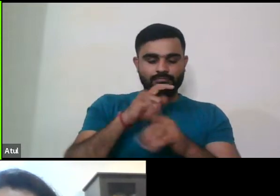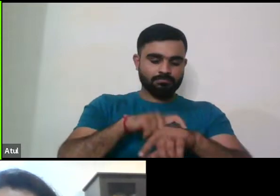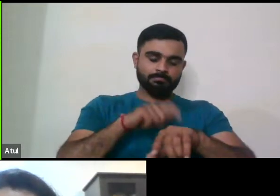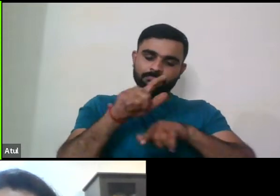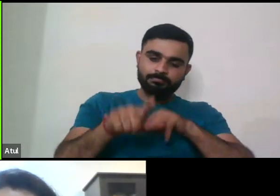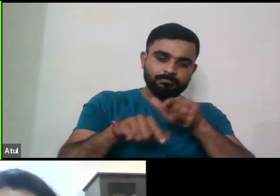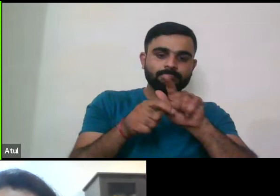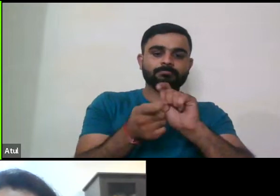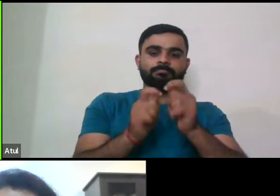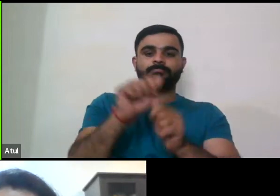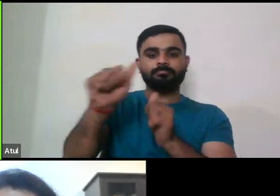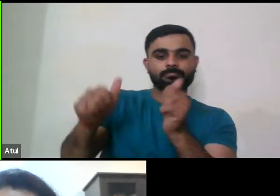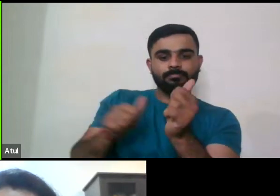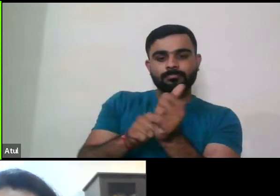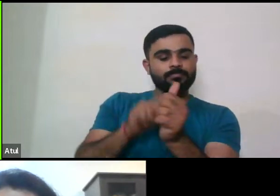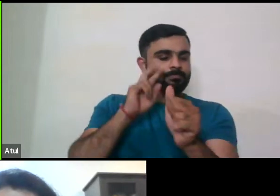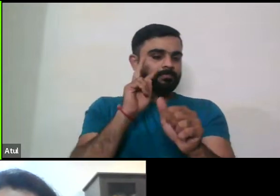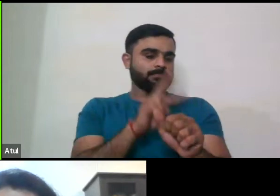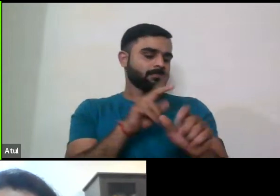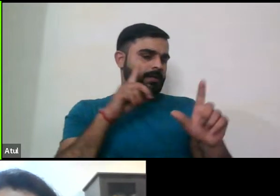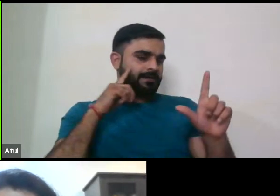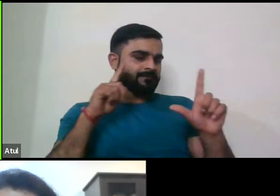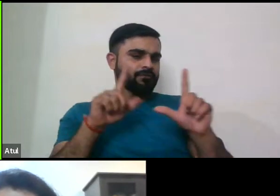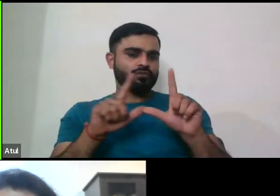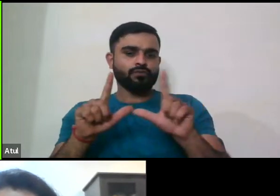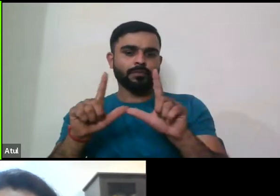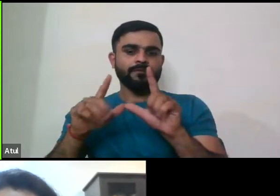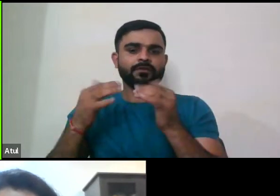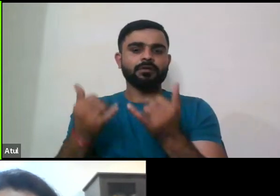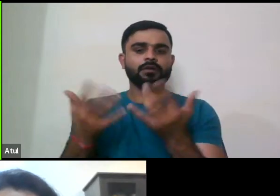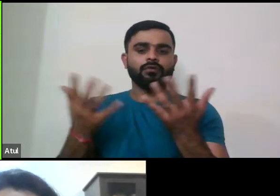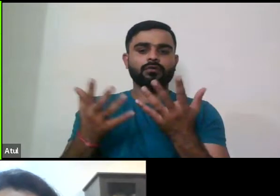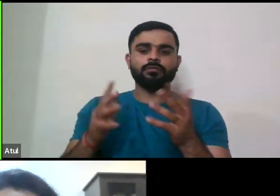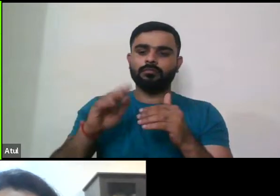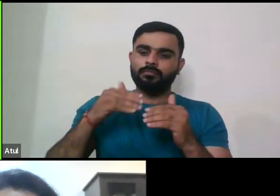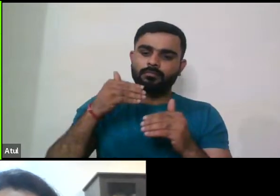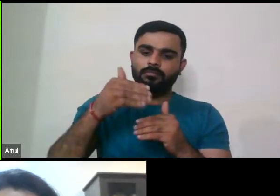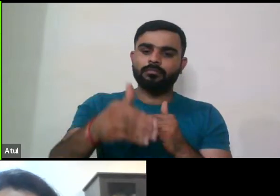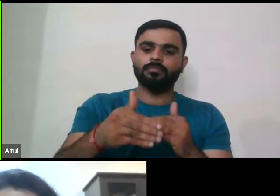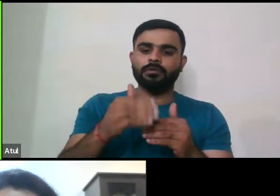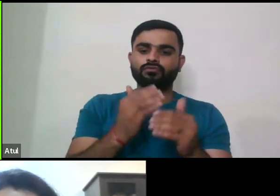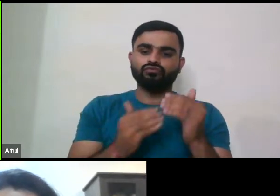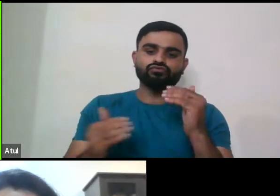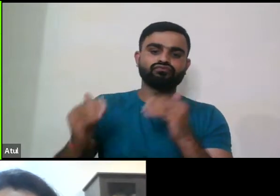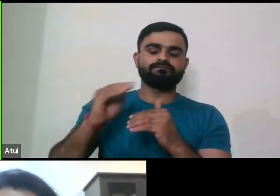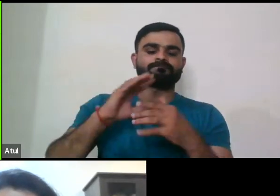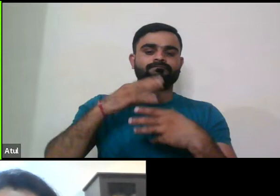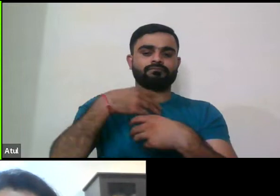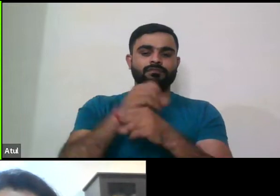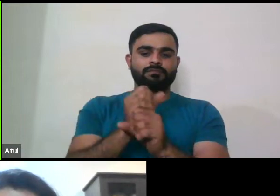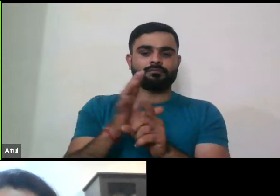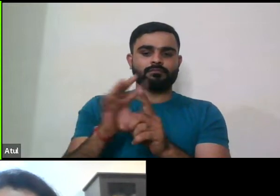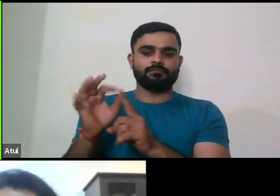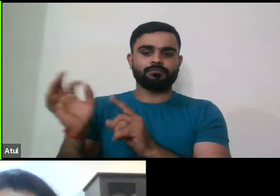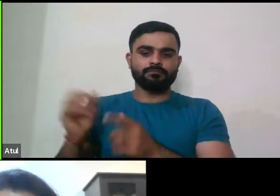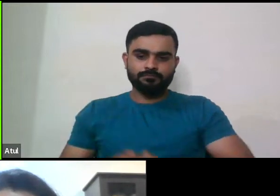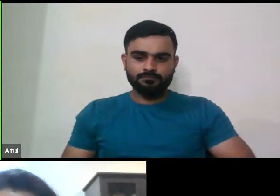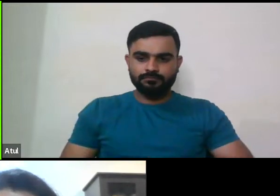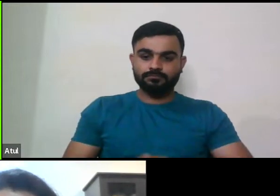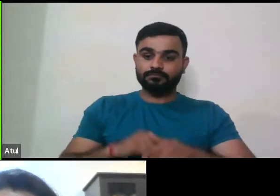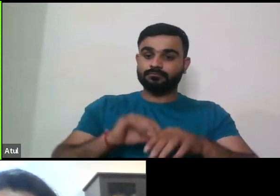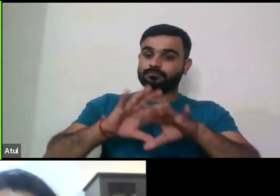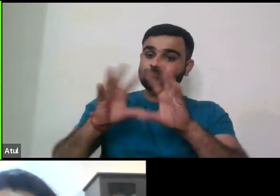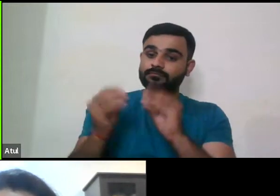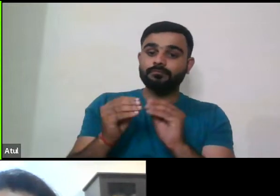steps, step back, look at what the evidence is now, and then make those changes incrementally, right? And that's how the bulk of